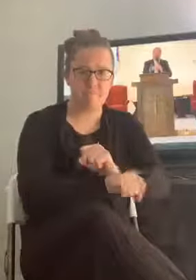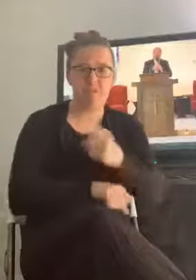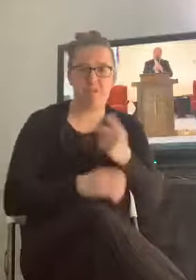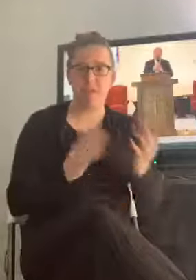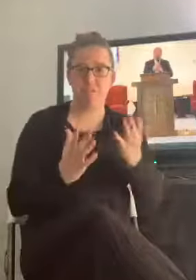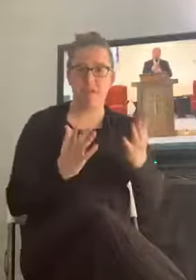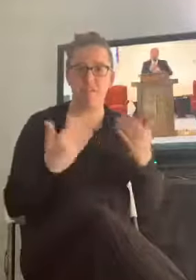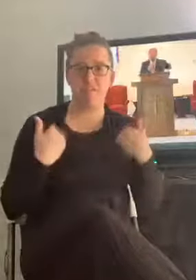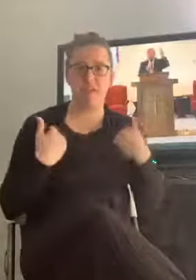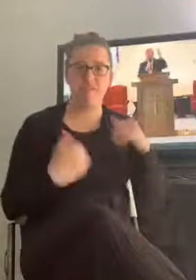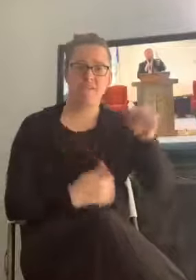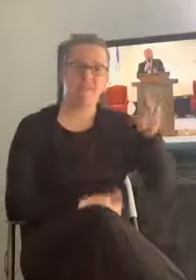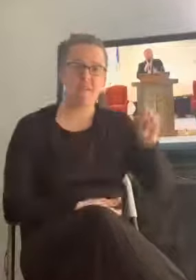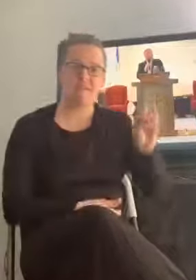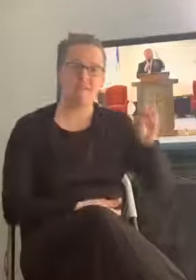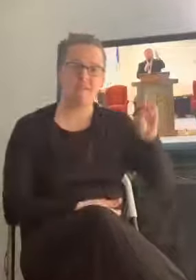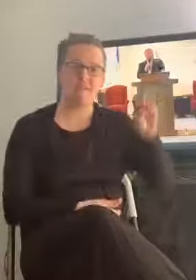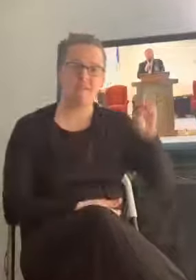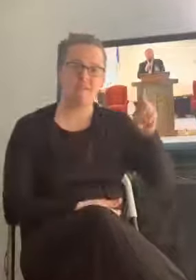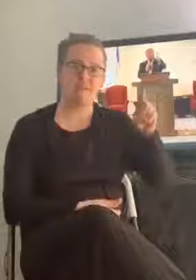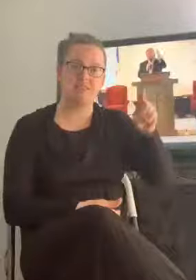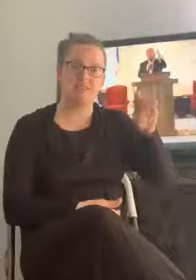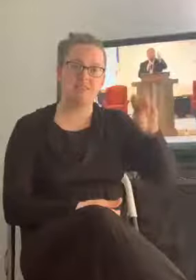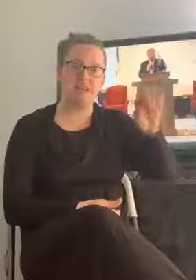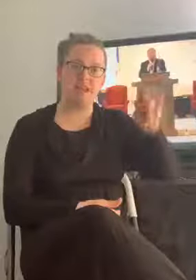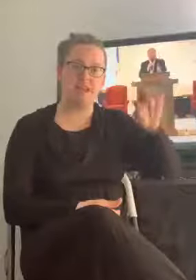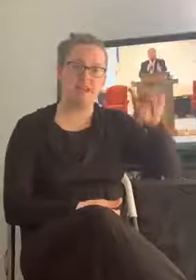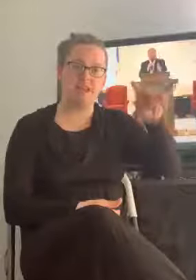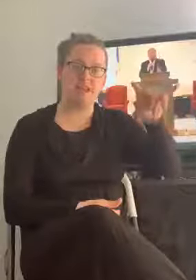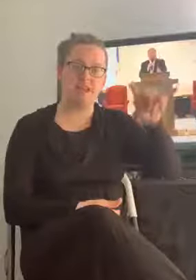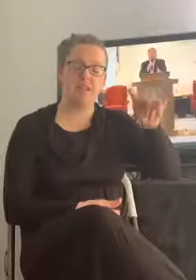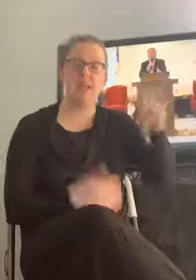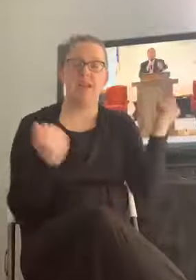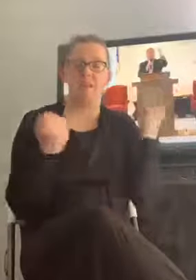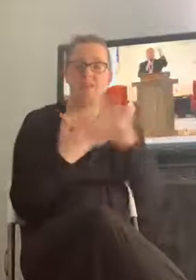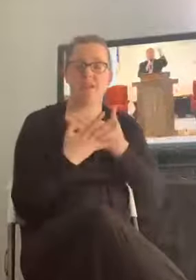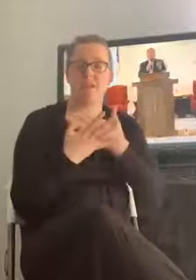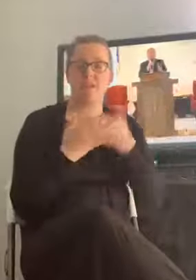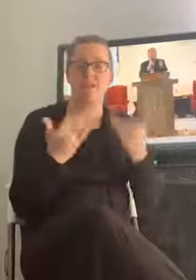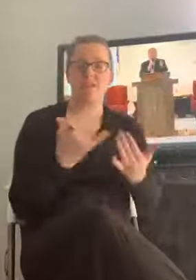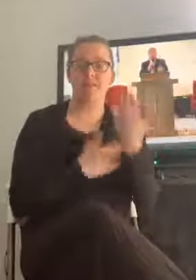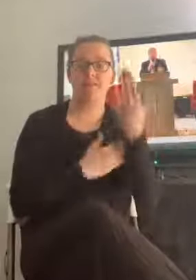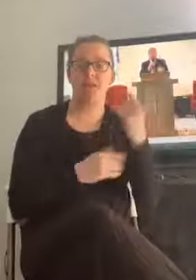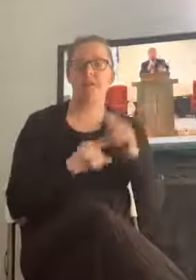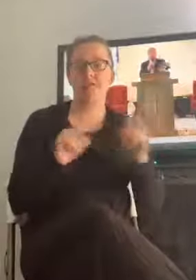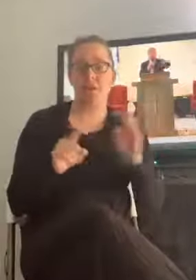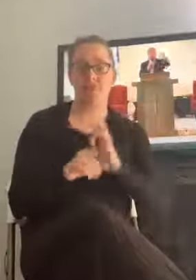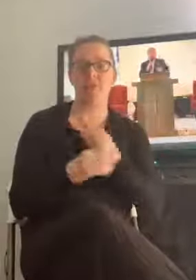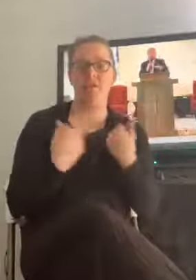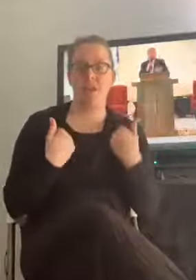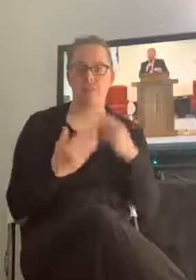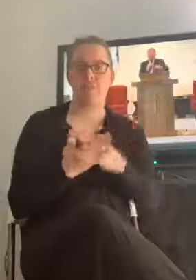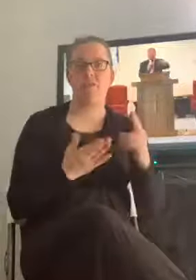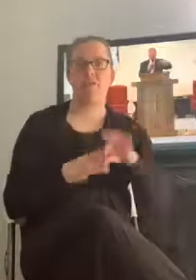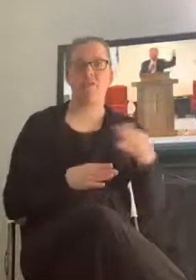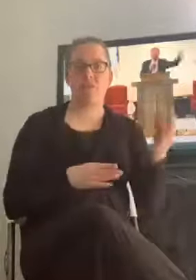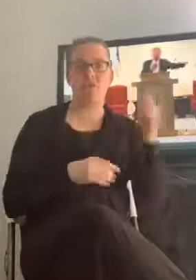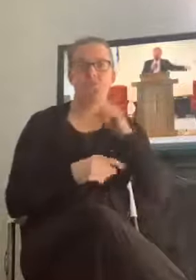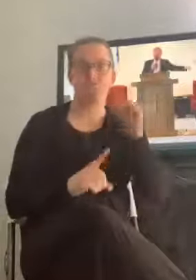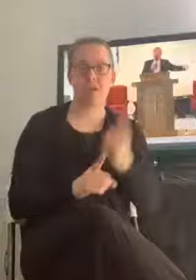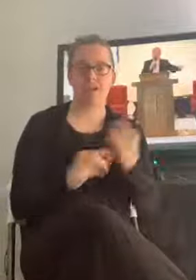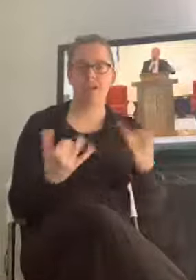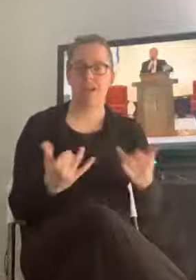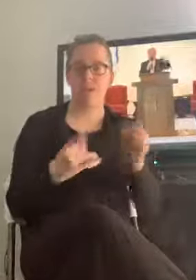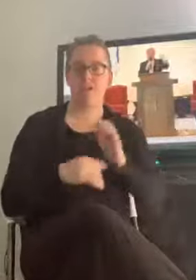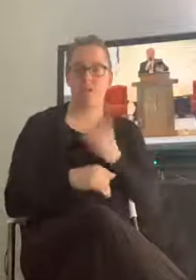and fear all around you. But as a man of God, I'm here to tell you under the unction of the Holy Ghost that we have an opportunity right now, not